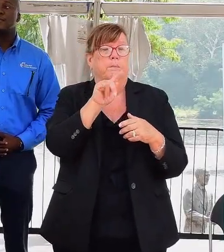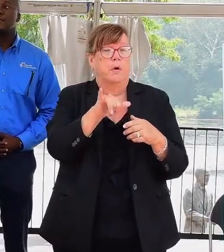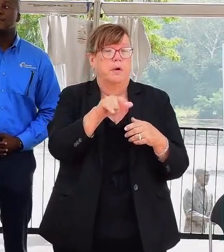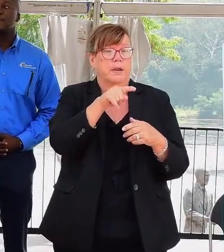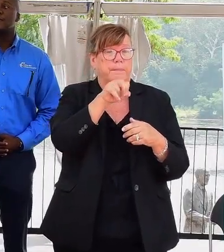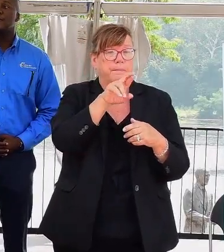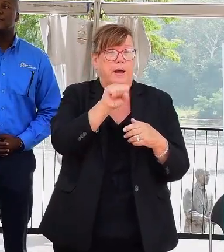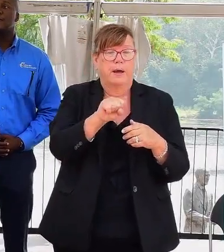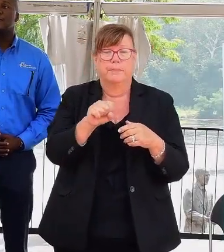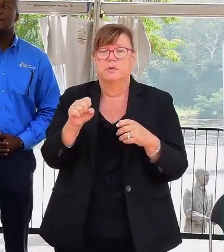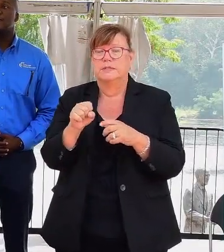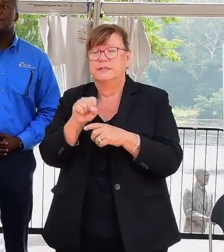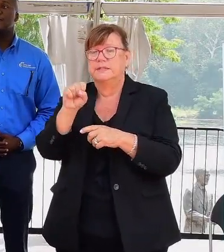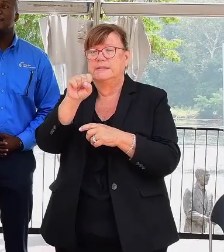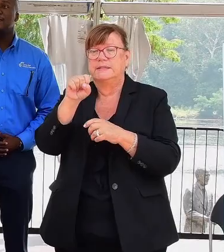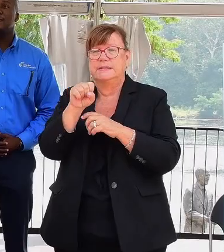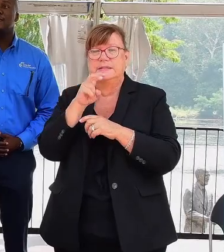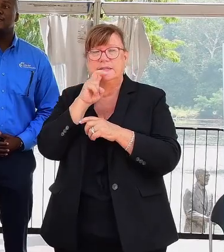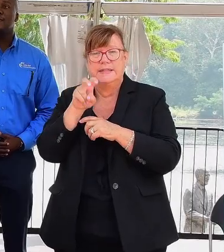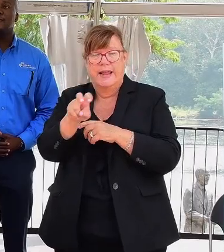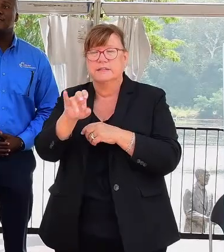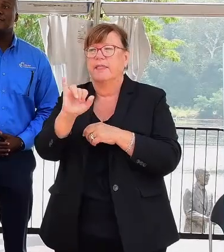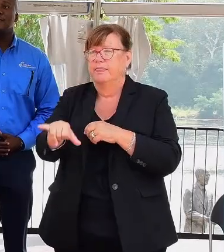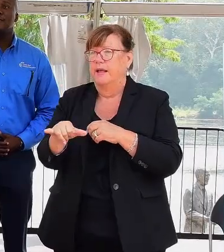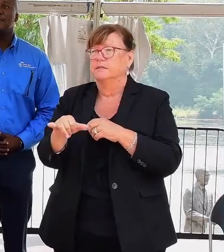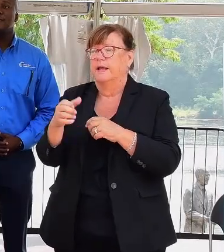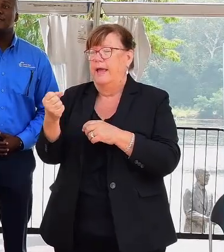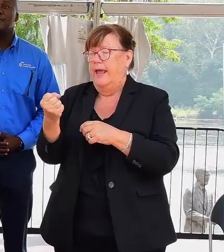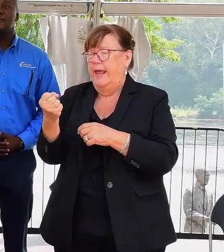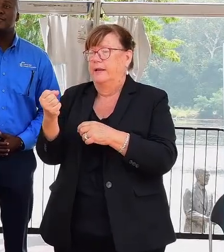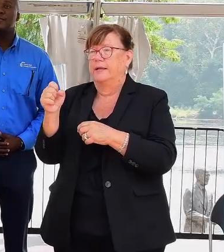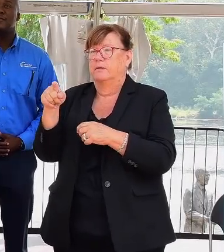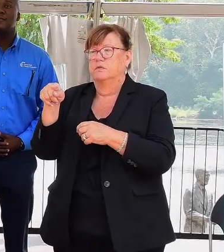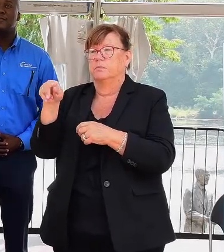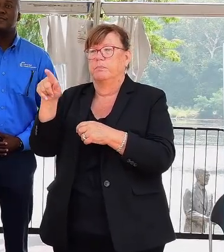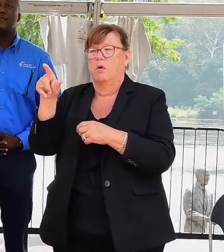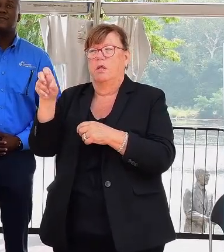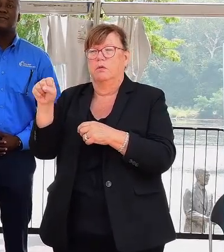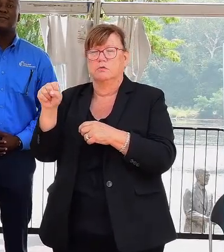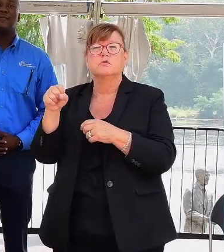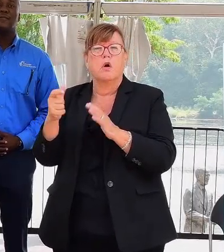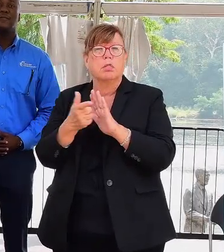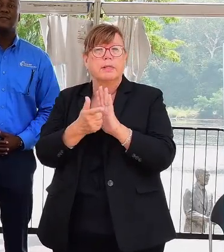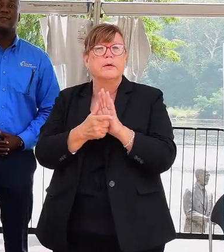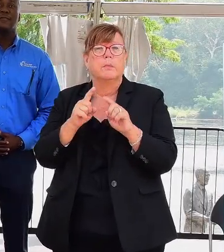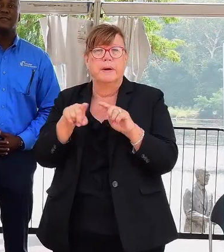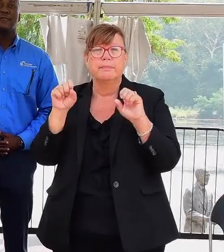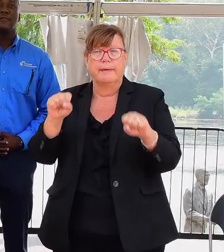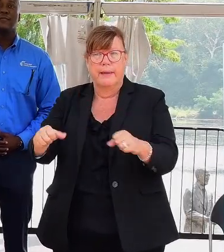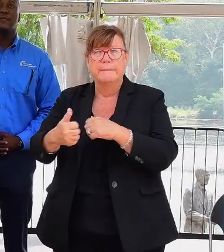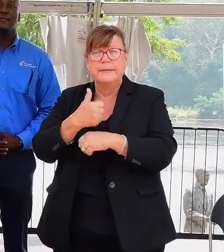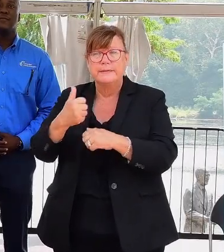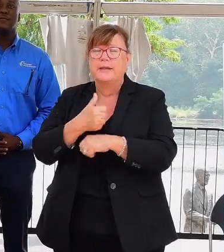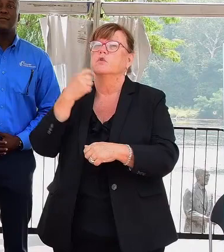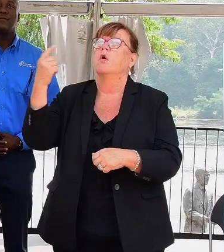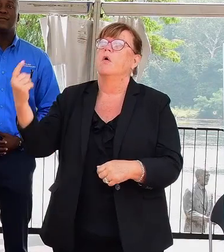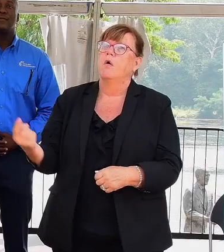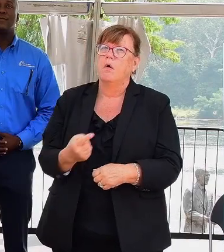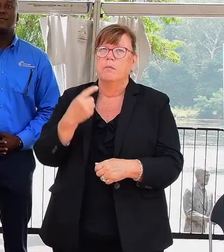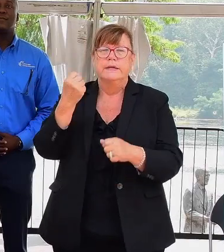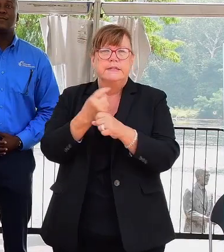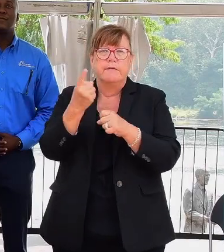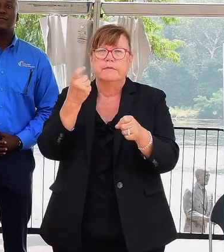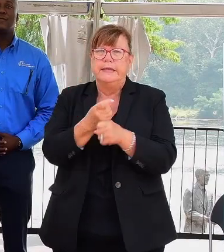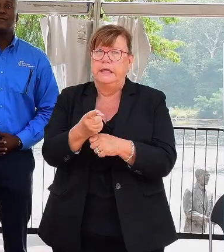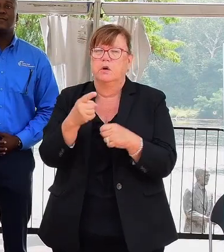pops, and handheld sparklers are legal, but can still be very dangerous. There's always a spike in fireworks-related